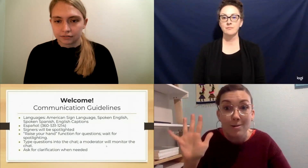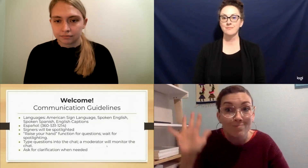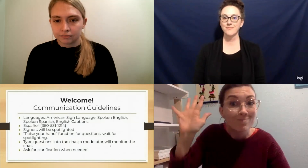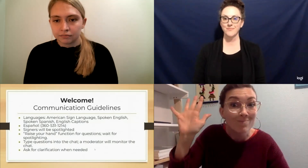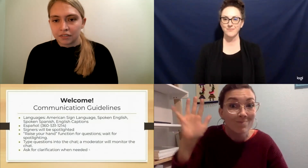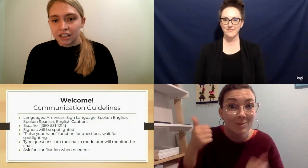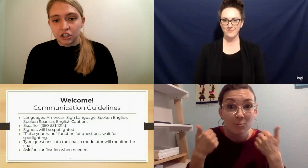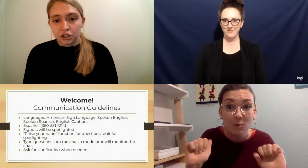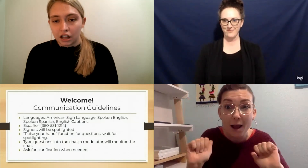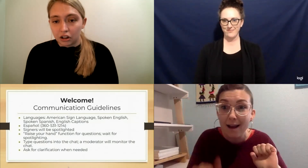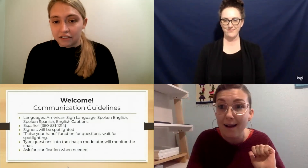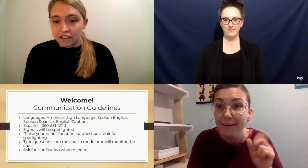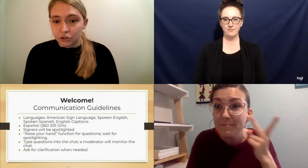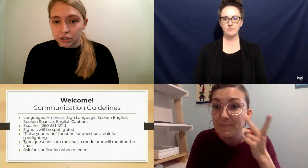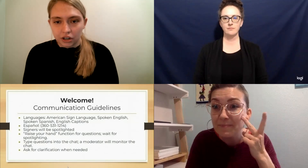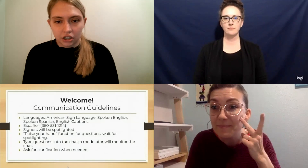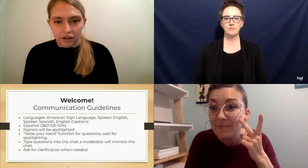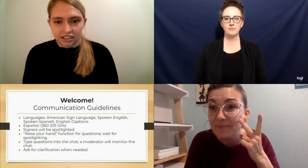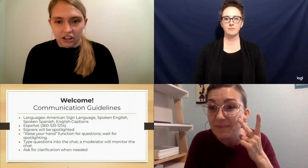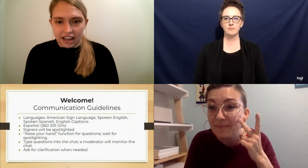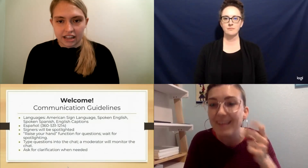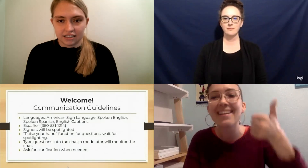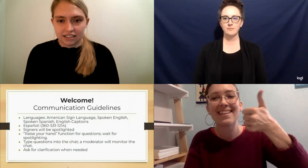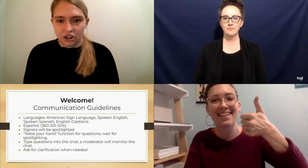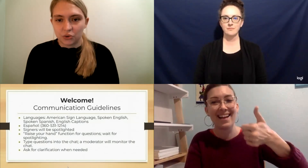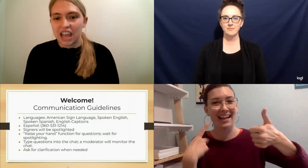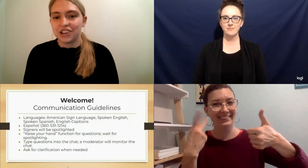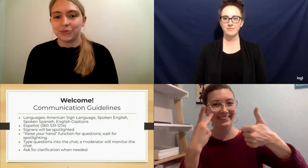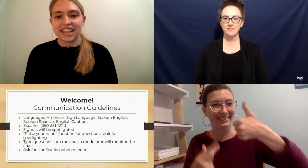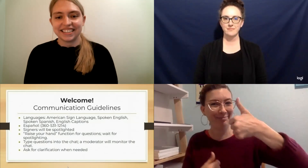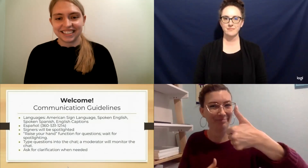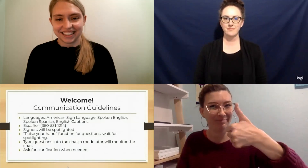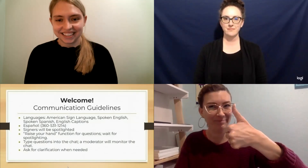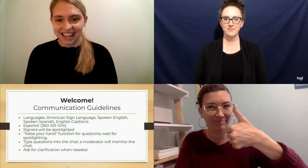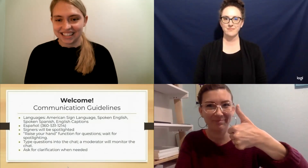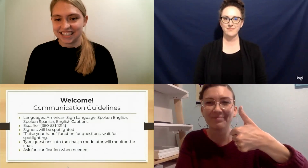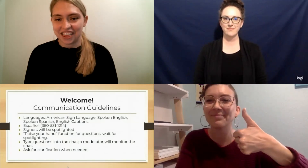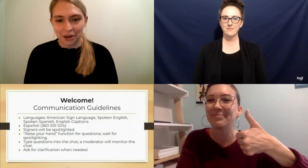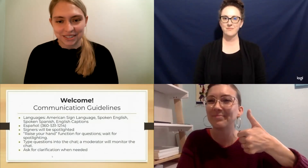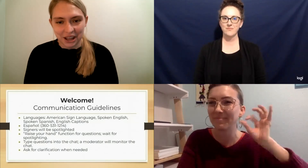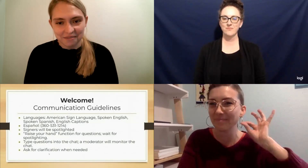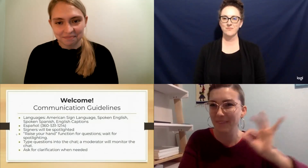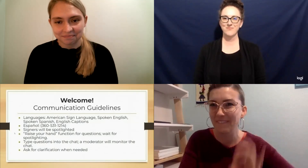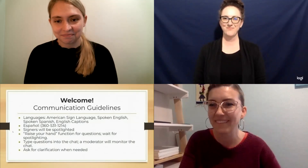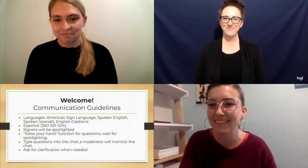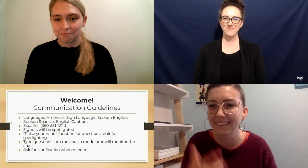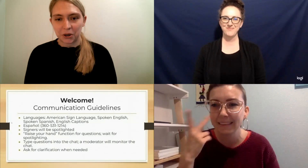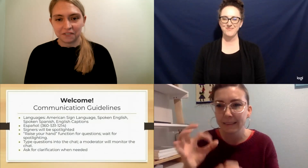more? I'll have everyone try to raise their hands. Okay, great. I see a thumbs